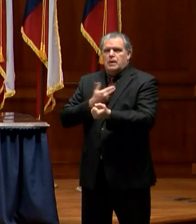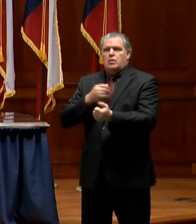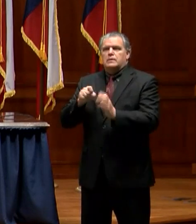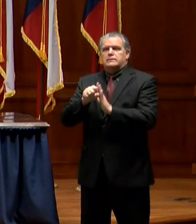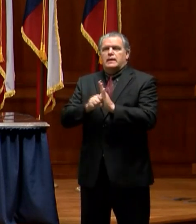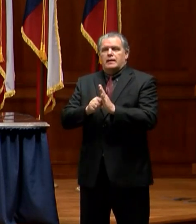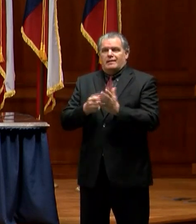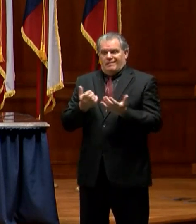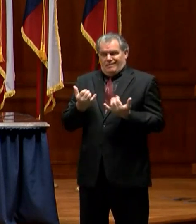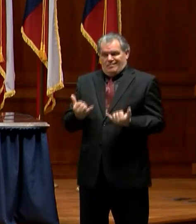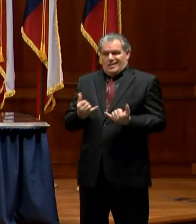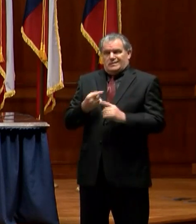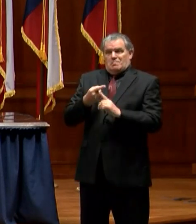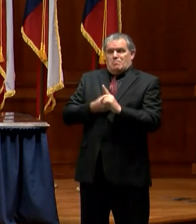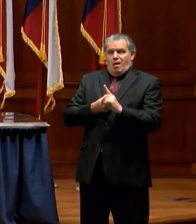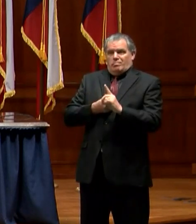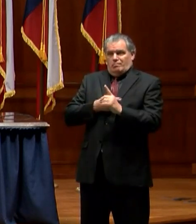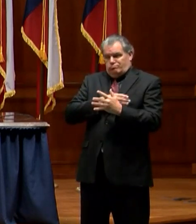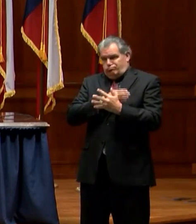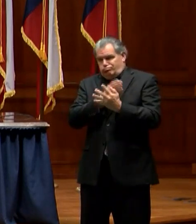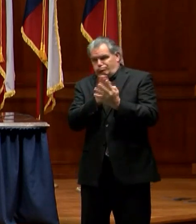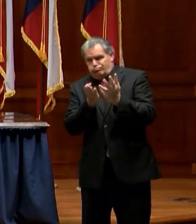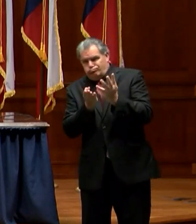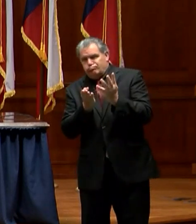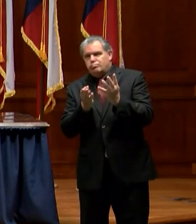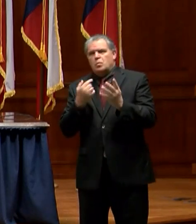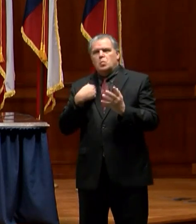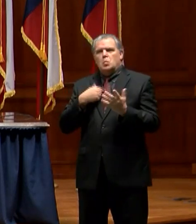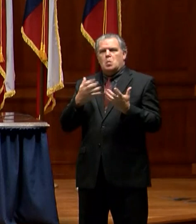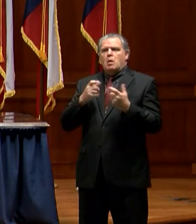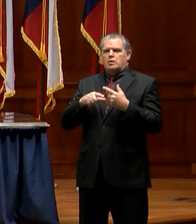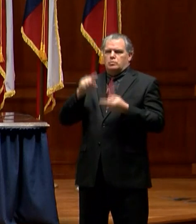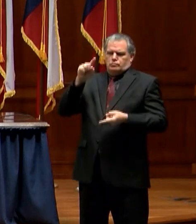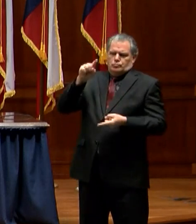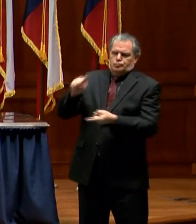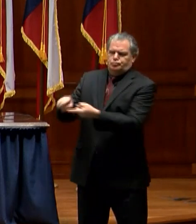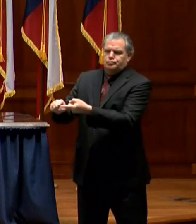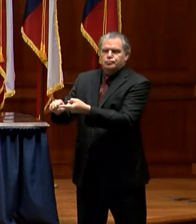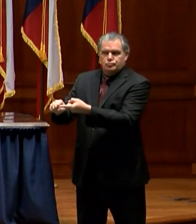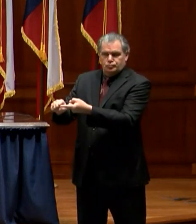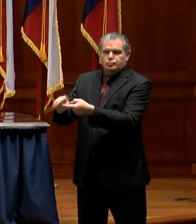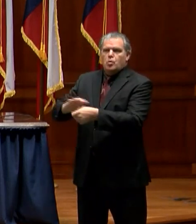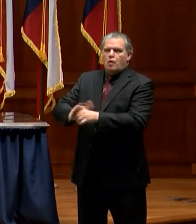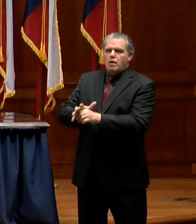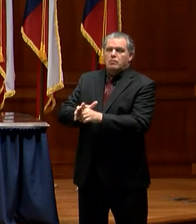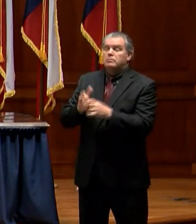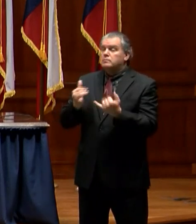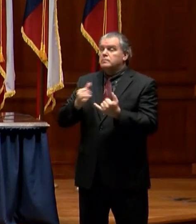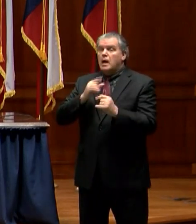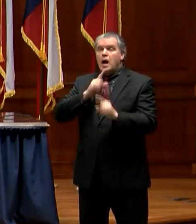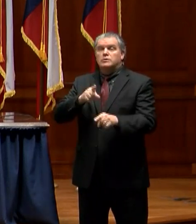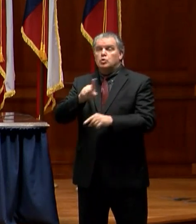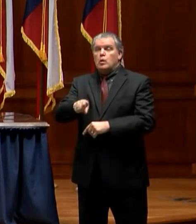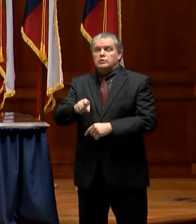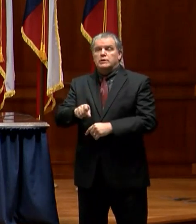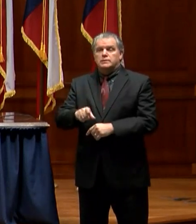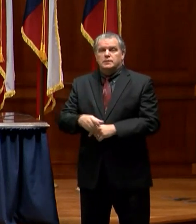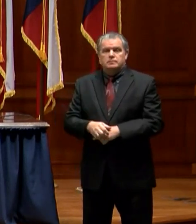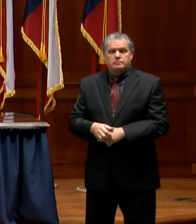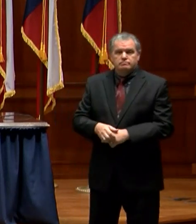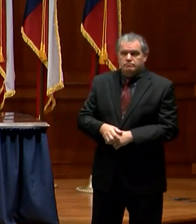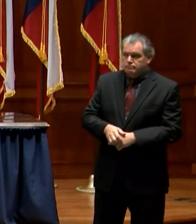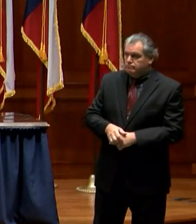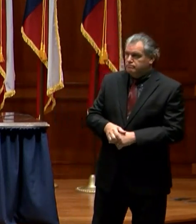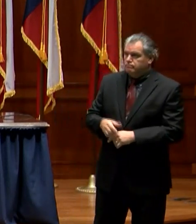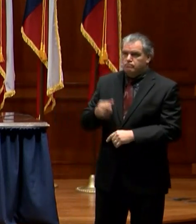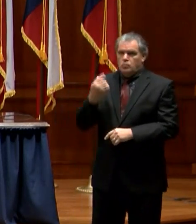this month, so we can ensure we continue to slow the spread of the coronavirus. Now we'll take some questions. So one at a time, please,